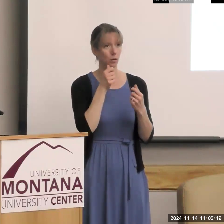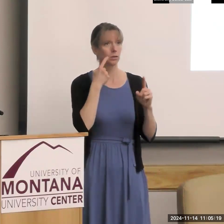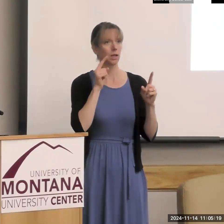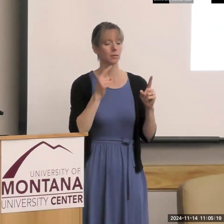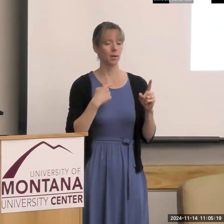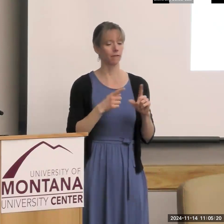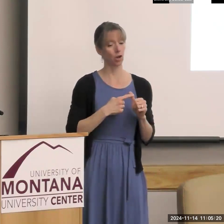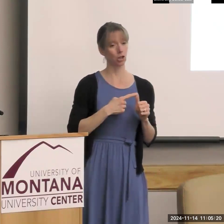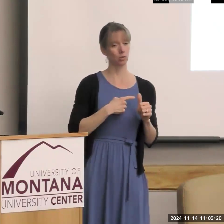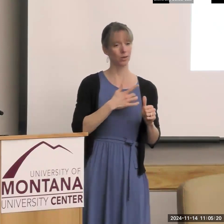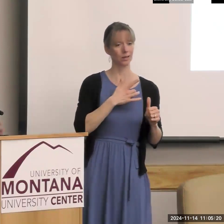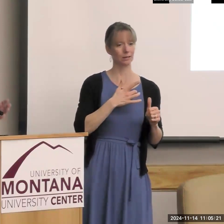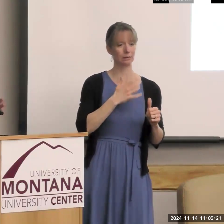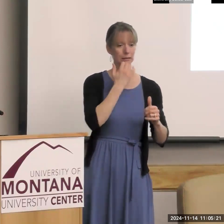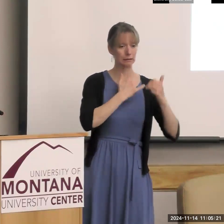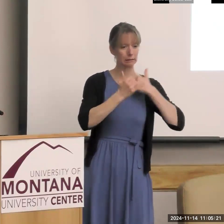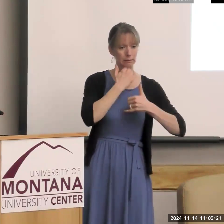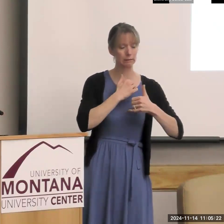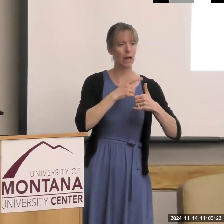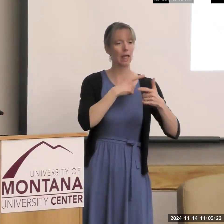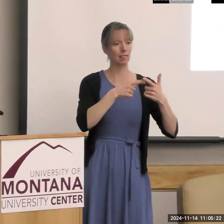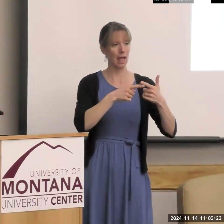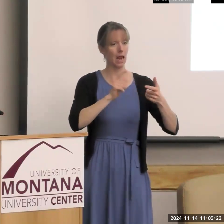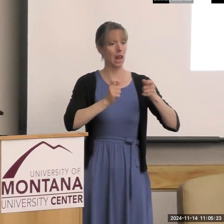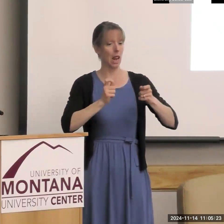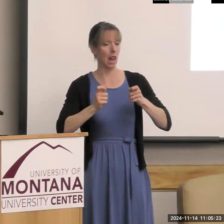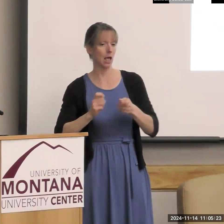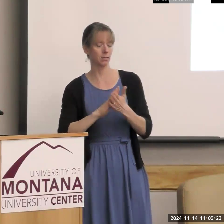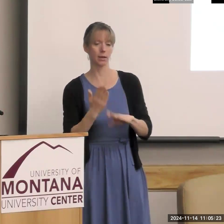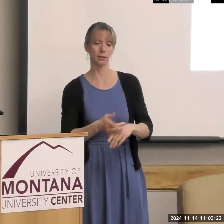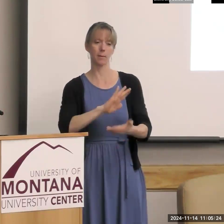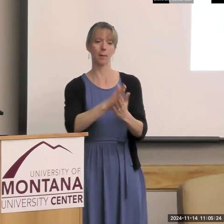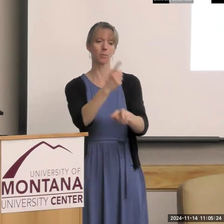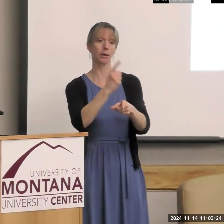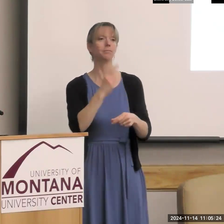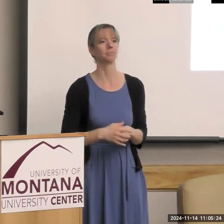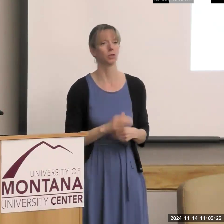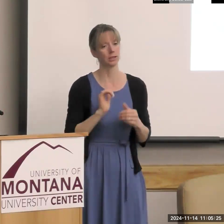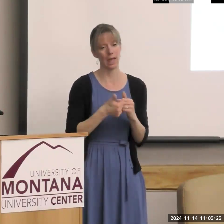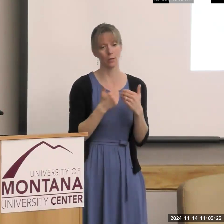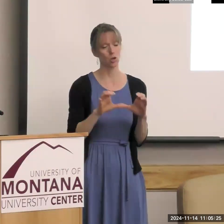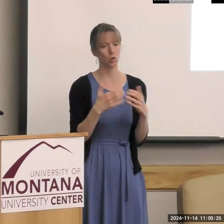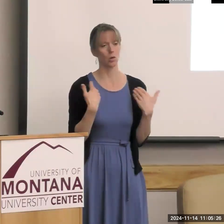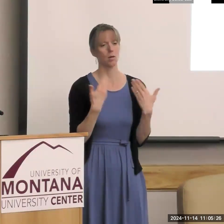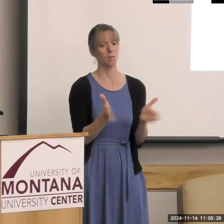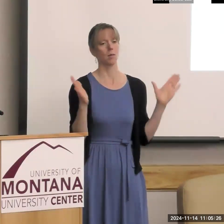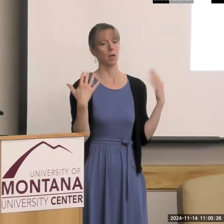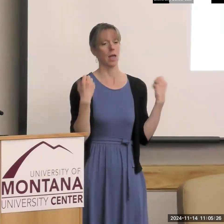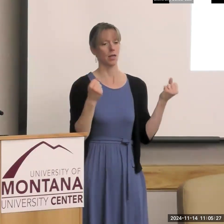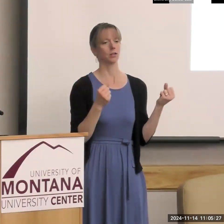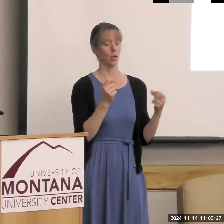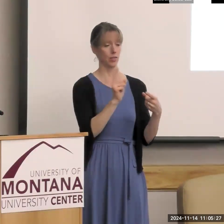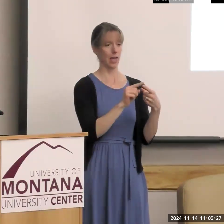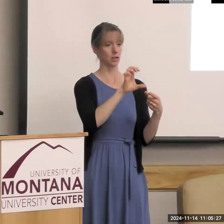wrong first, and then we'll be right. And that's sort of just the approach of public health. All right. So that's one. That's the CHA.